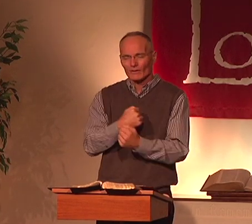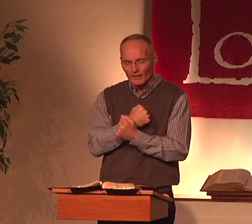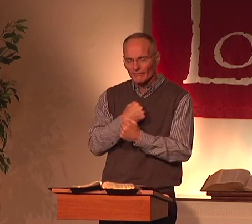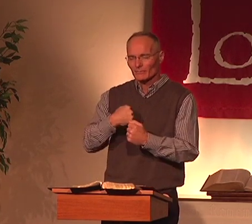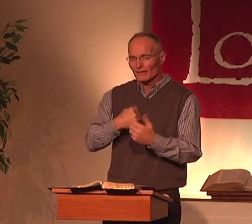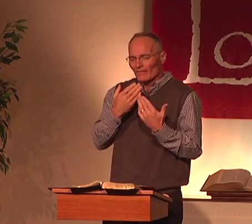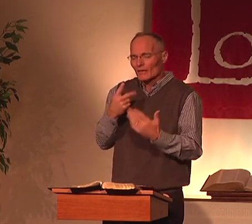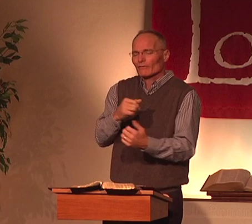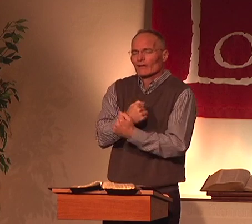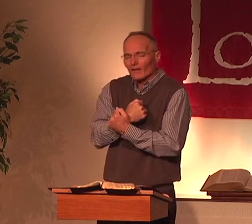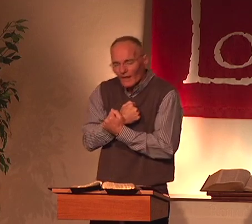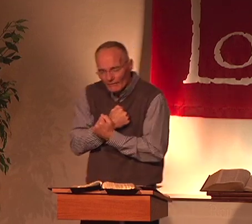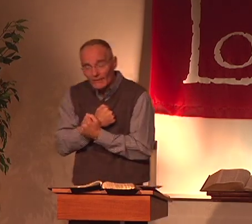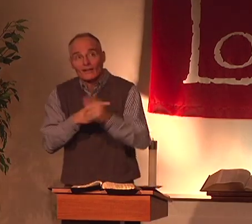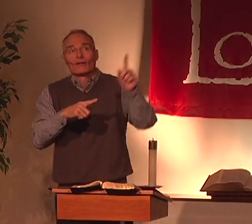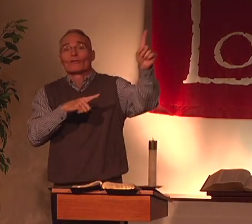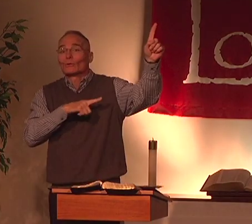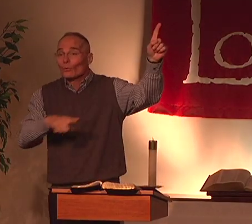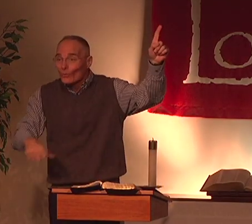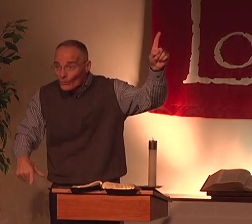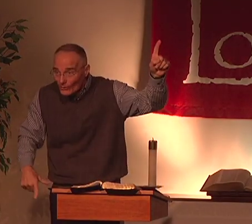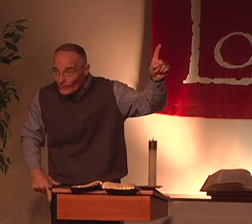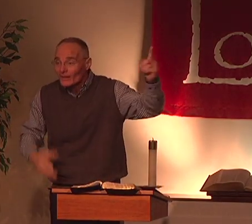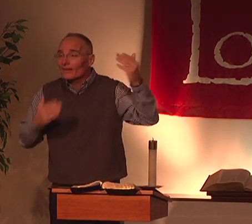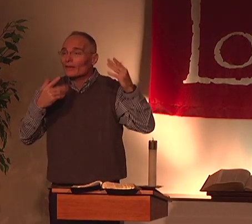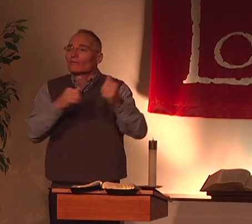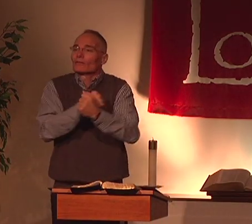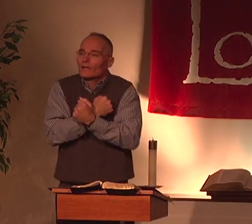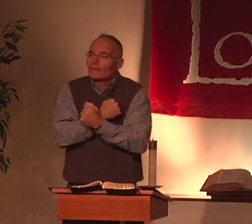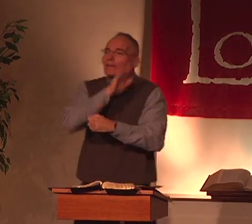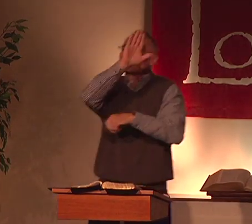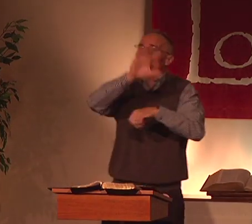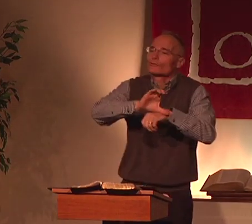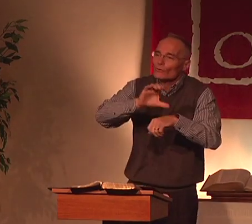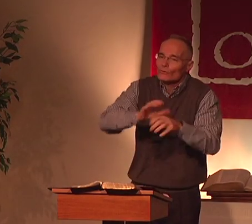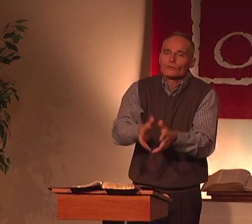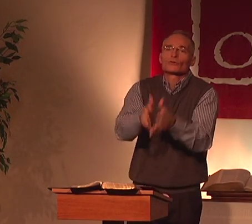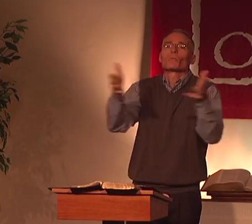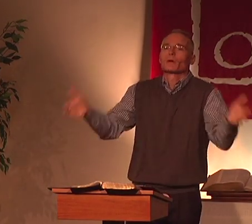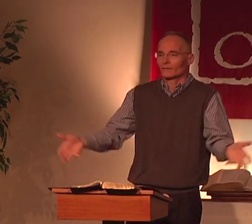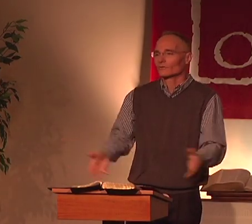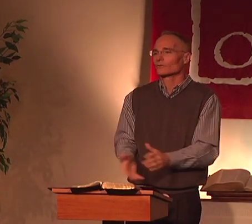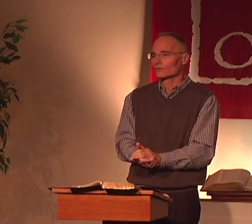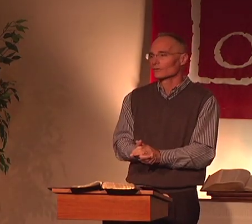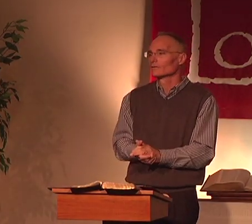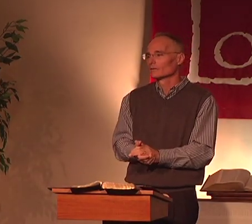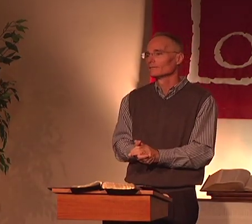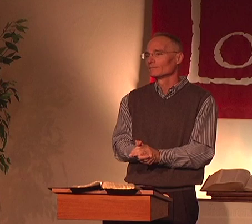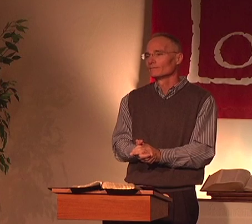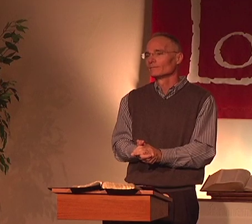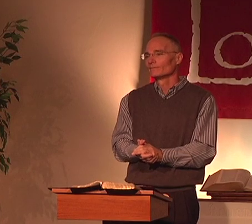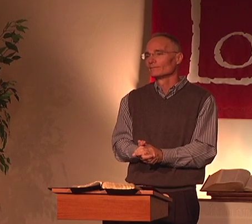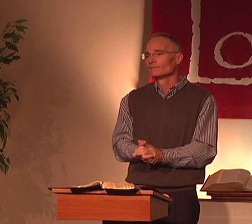Thank you For loving Me Thank you For loving The Lord Thank you For loving His church So much